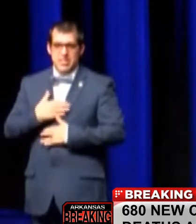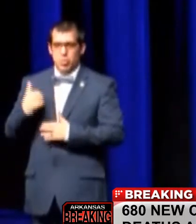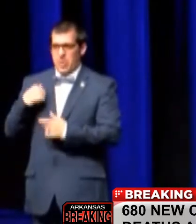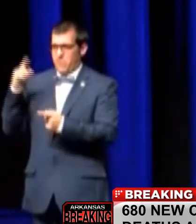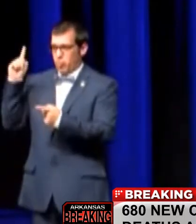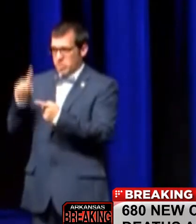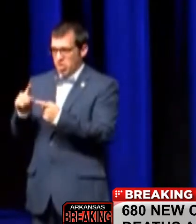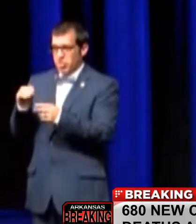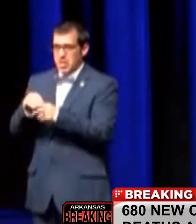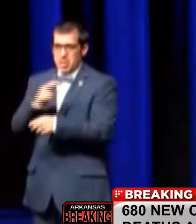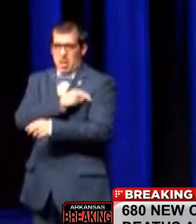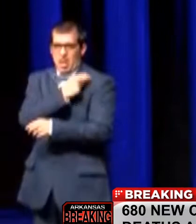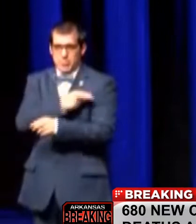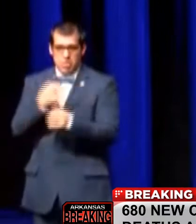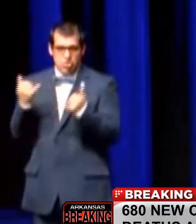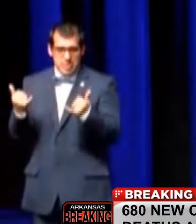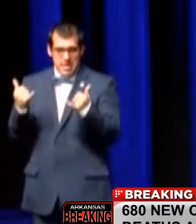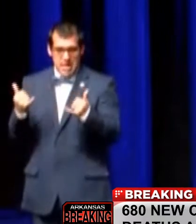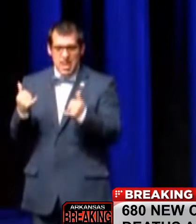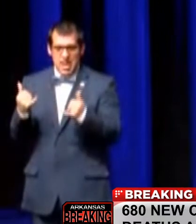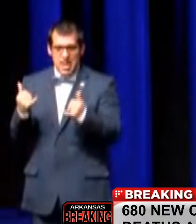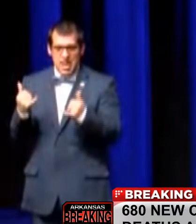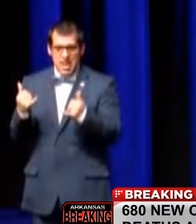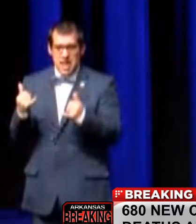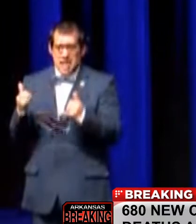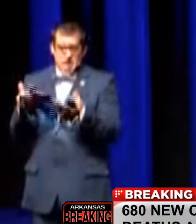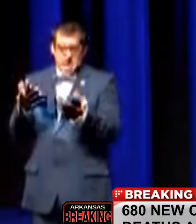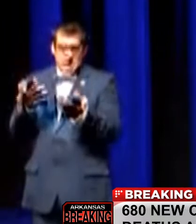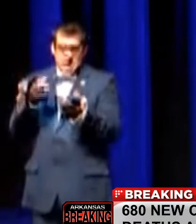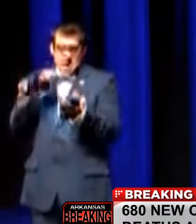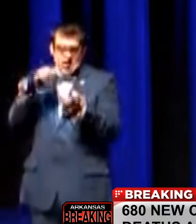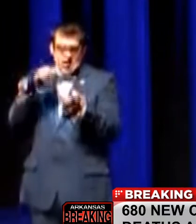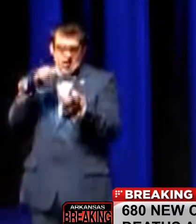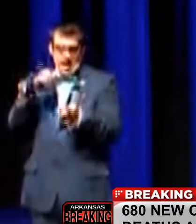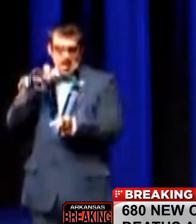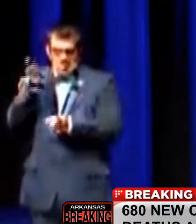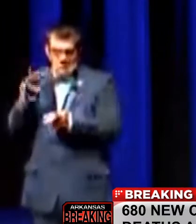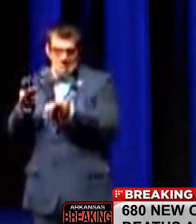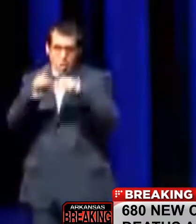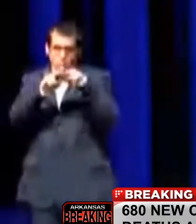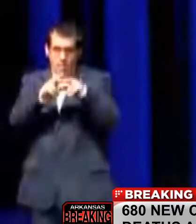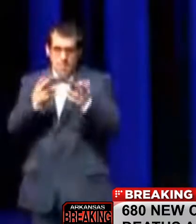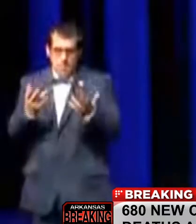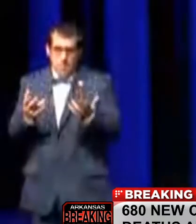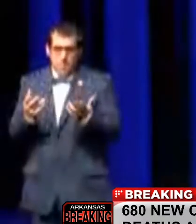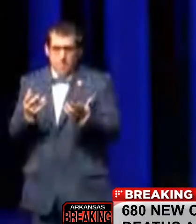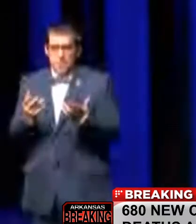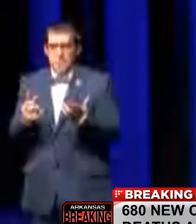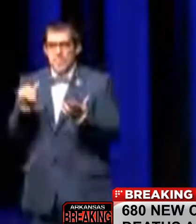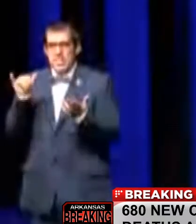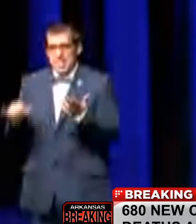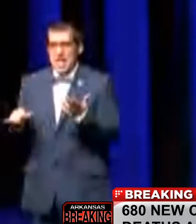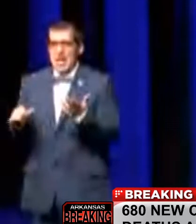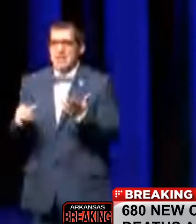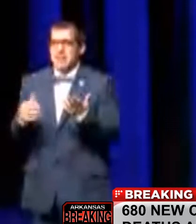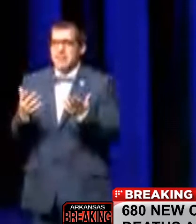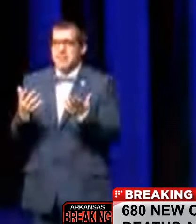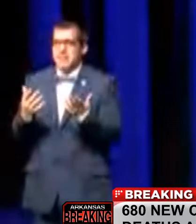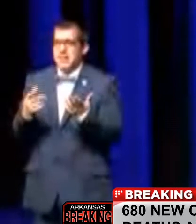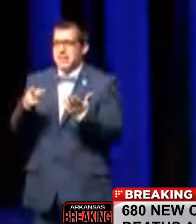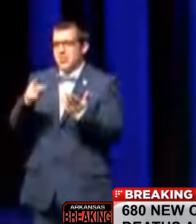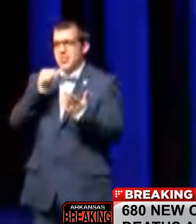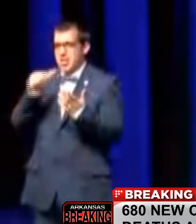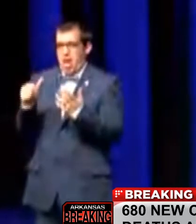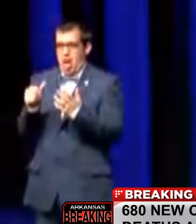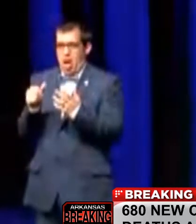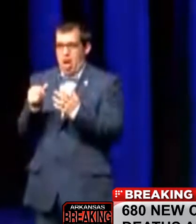in hospitalizations today, but it wouldn't surprise us tomorrow. And so it's something that you don't measure over